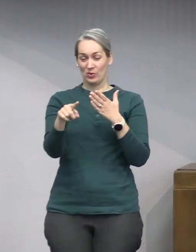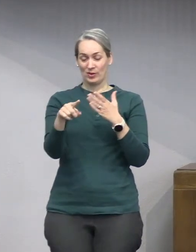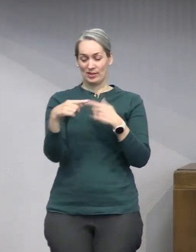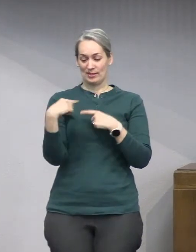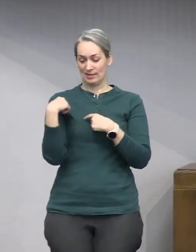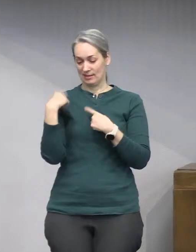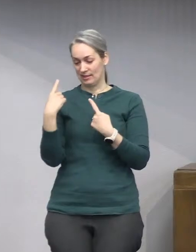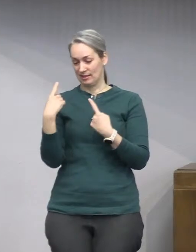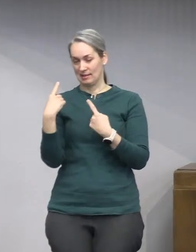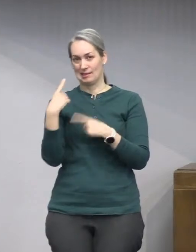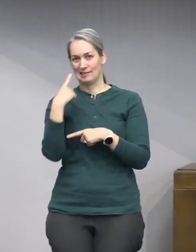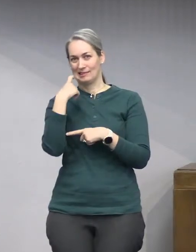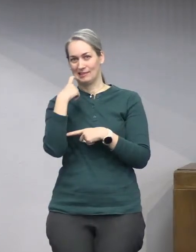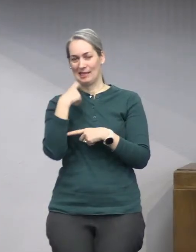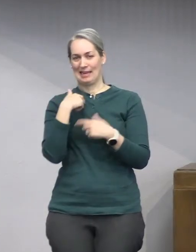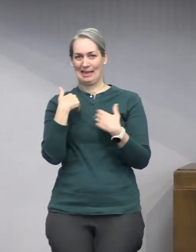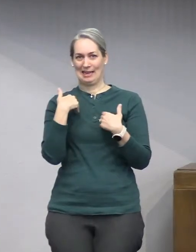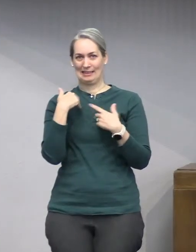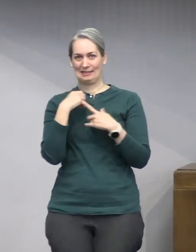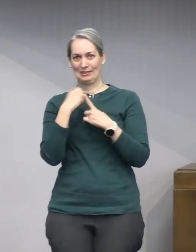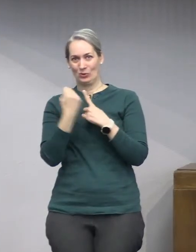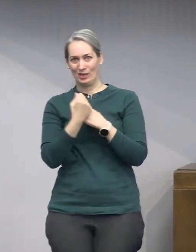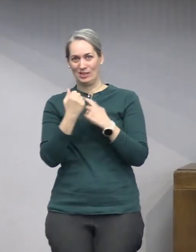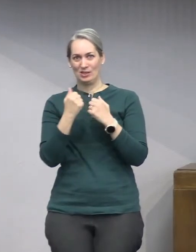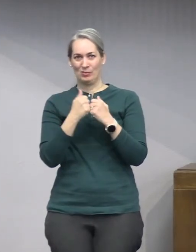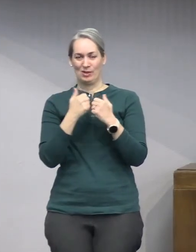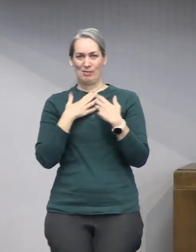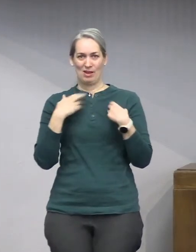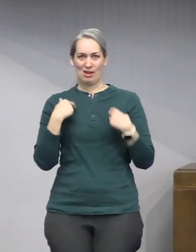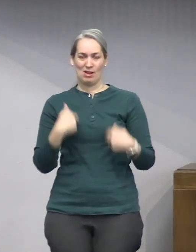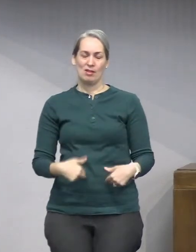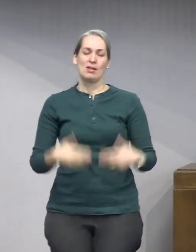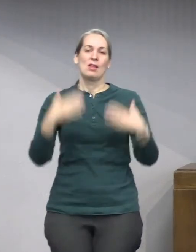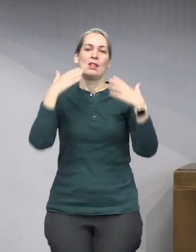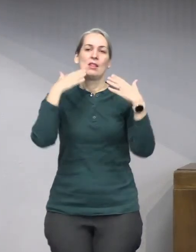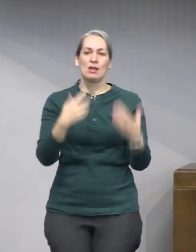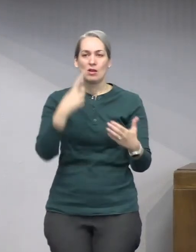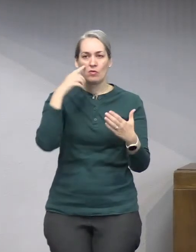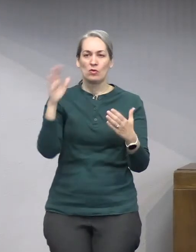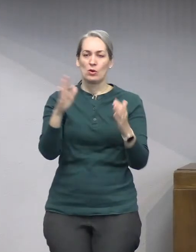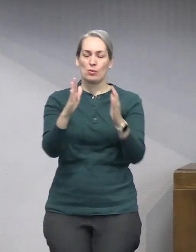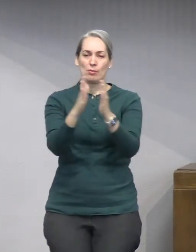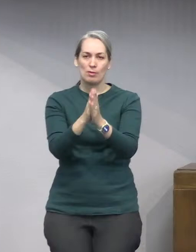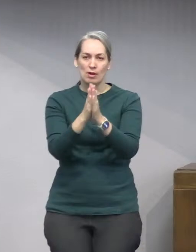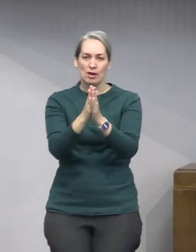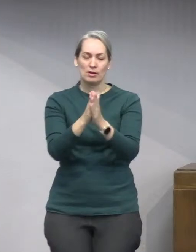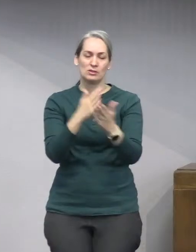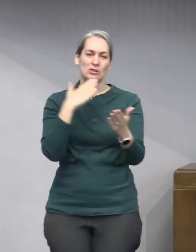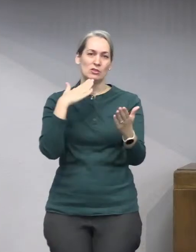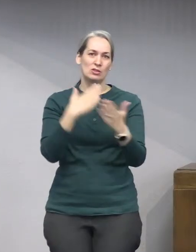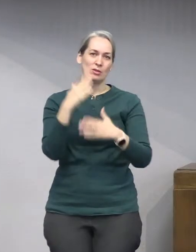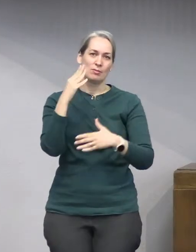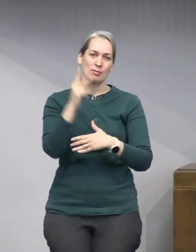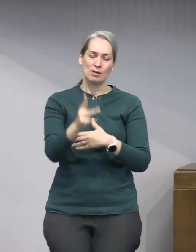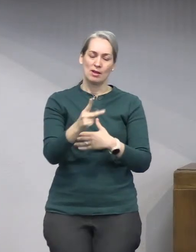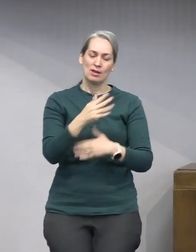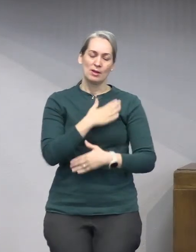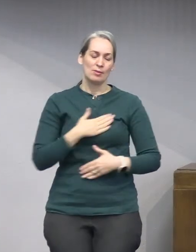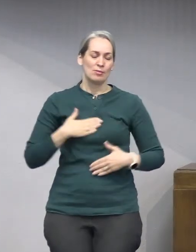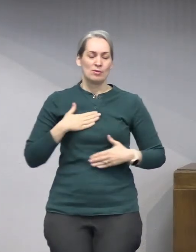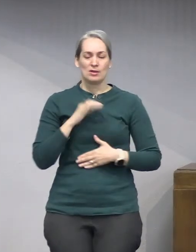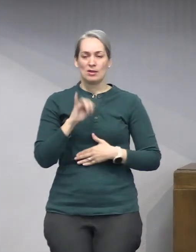recent situation with my health, thank you for your prayers. It's good to be back. I appreciate that very